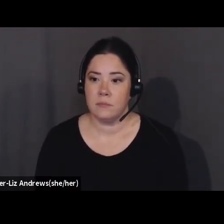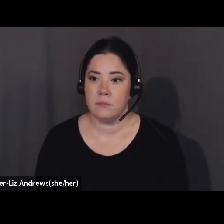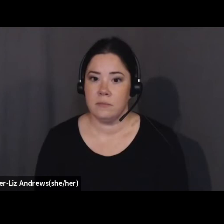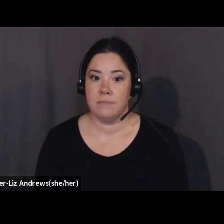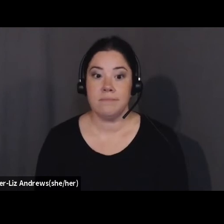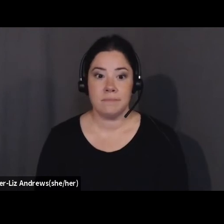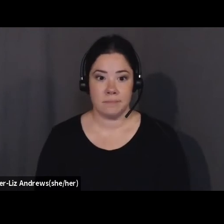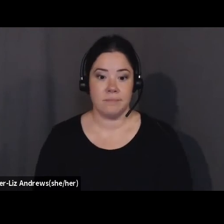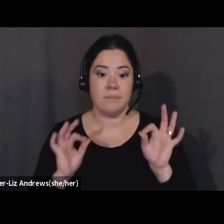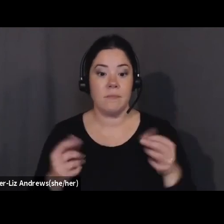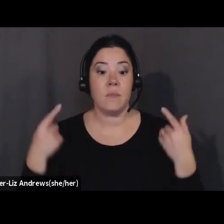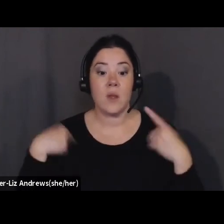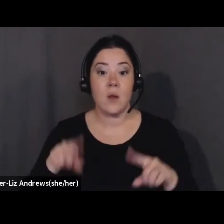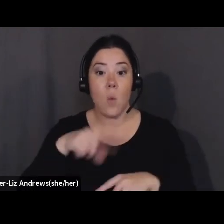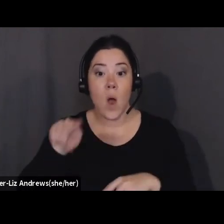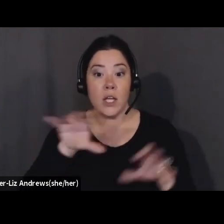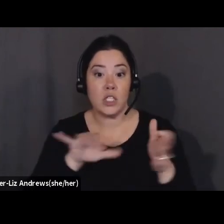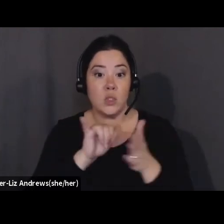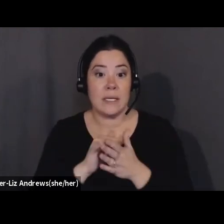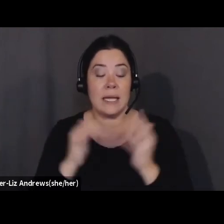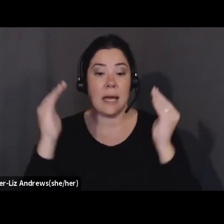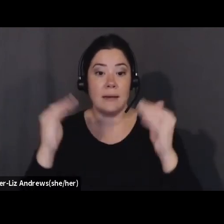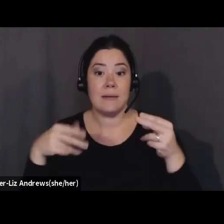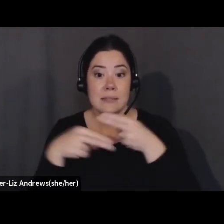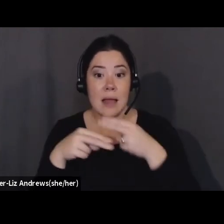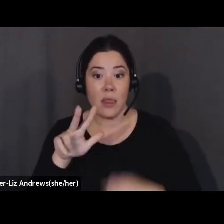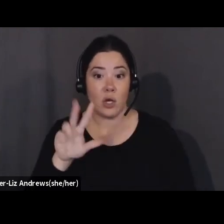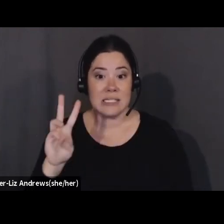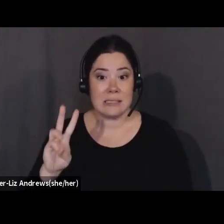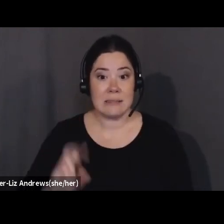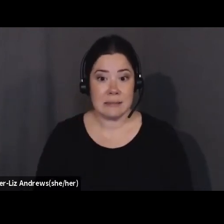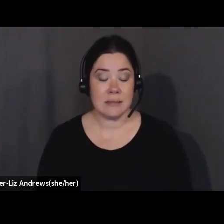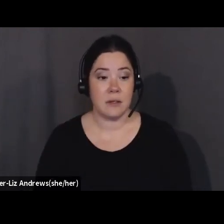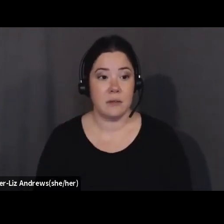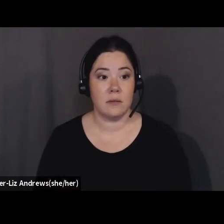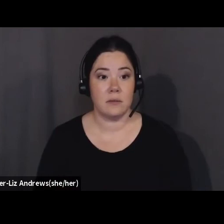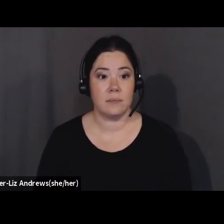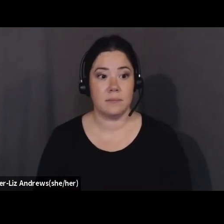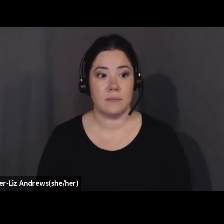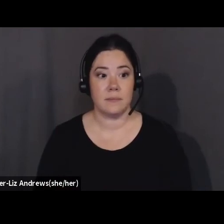Awesome. So while y'all are doing that, if we could go to slide 36.